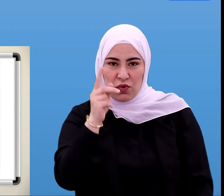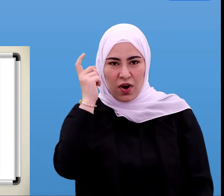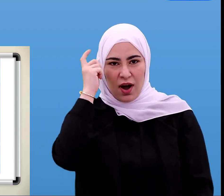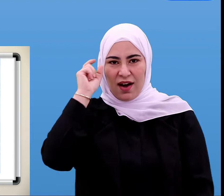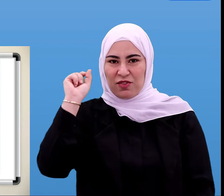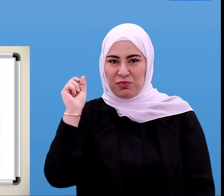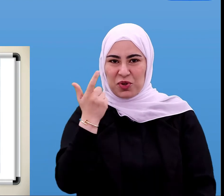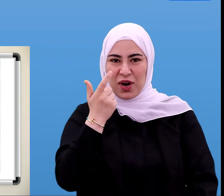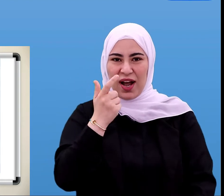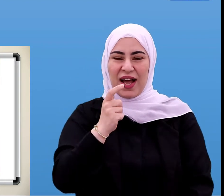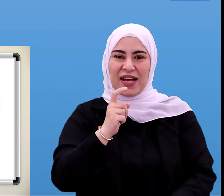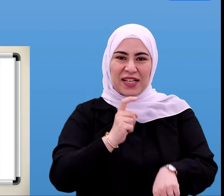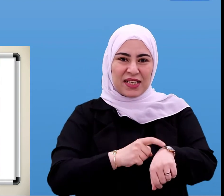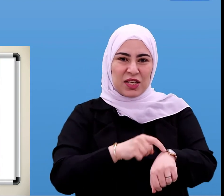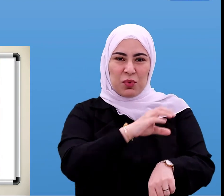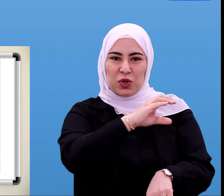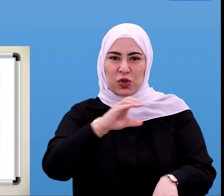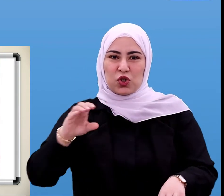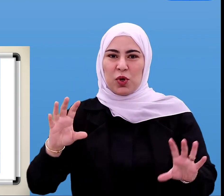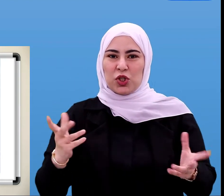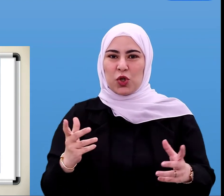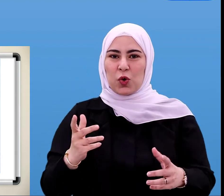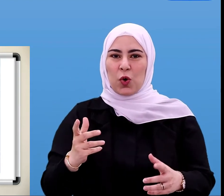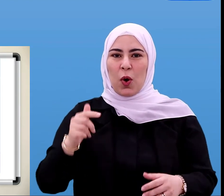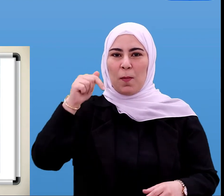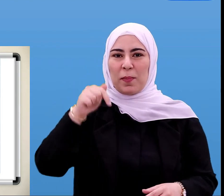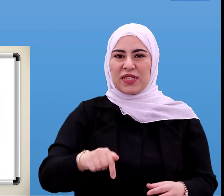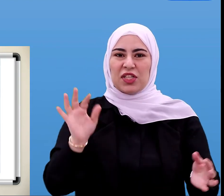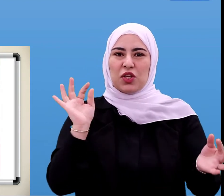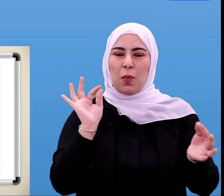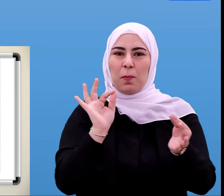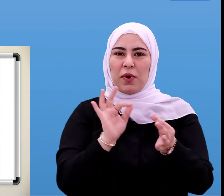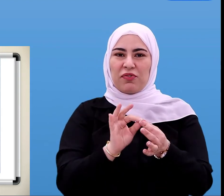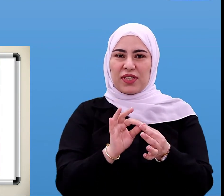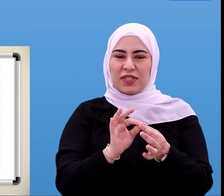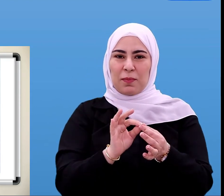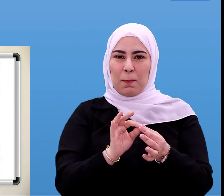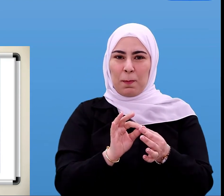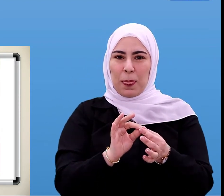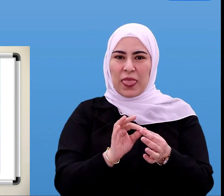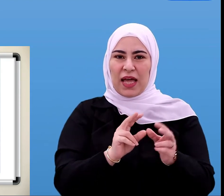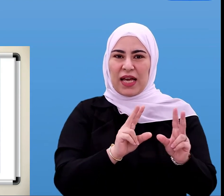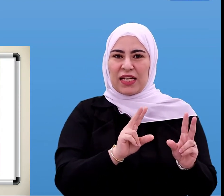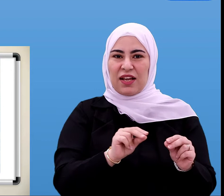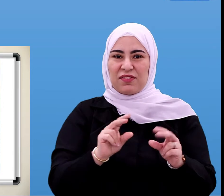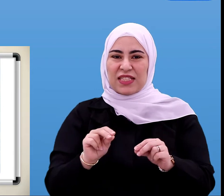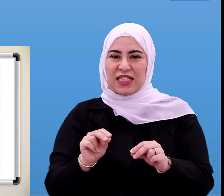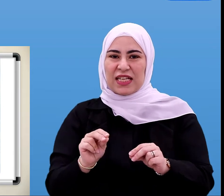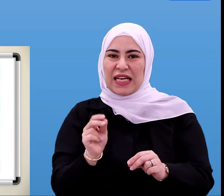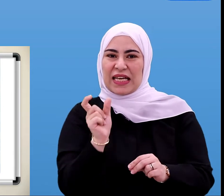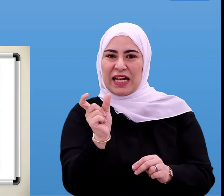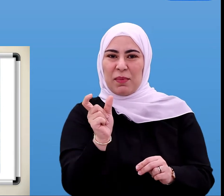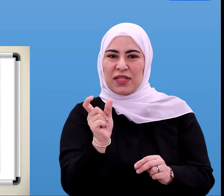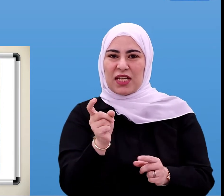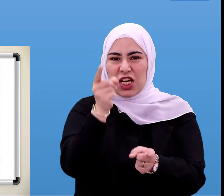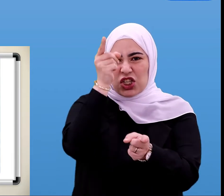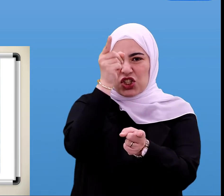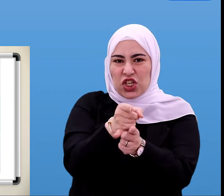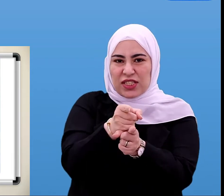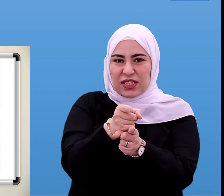that this sentence is in the present perfect, as well as the word just. It indicates that this